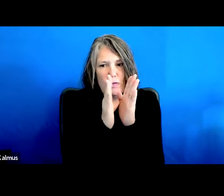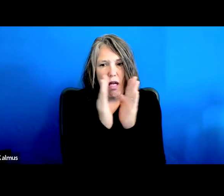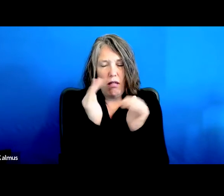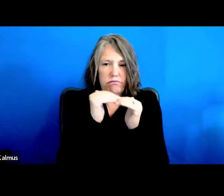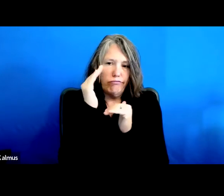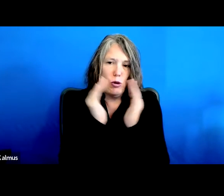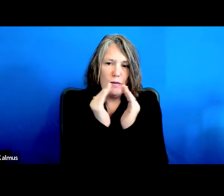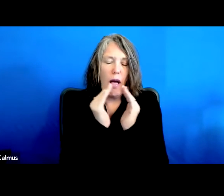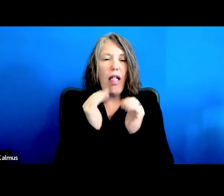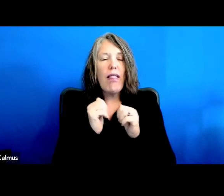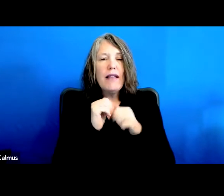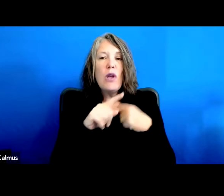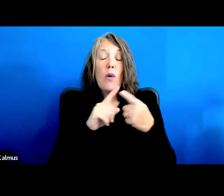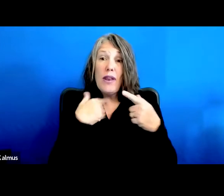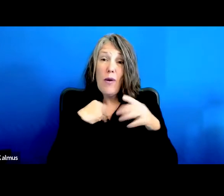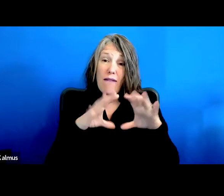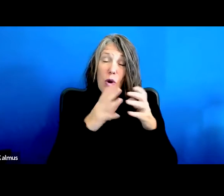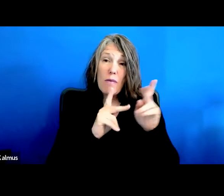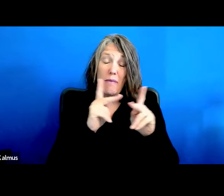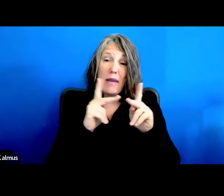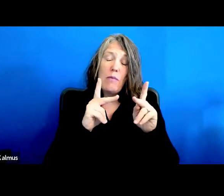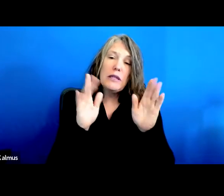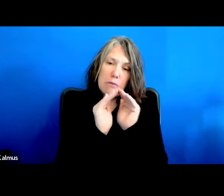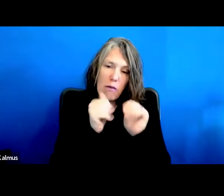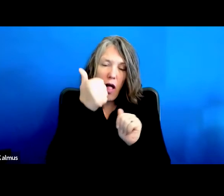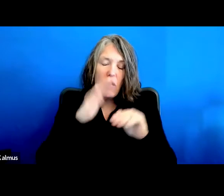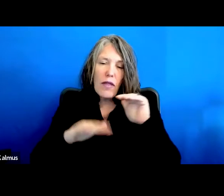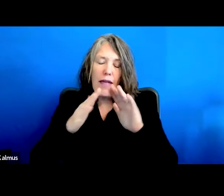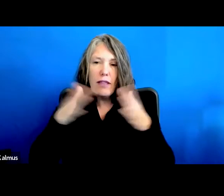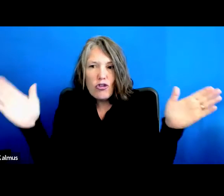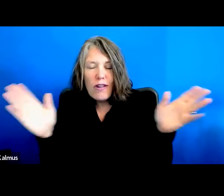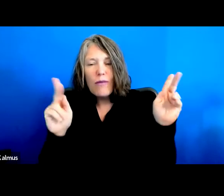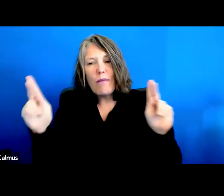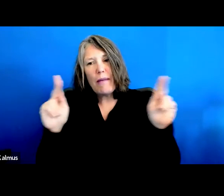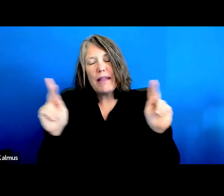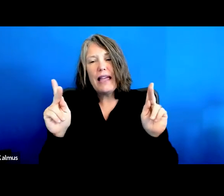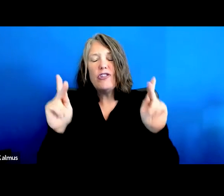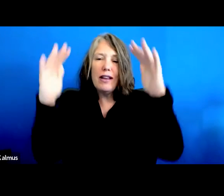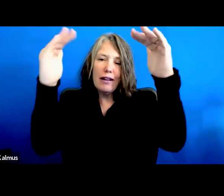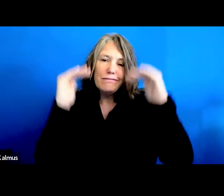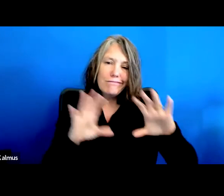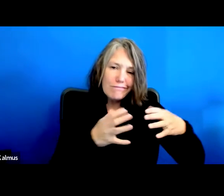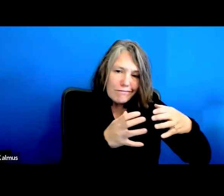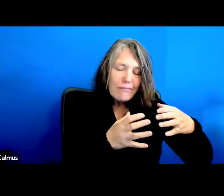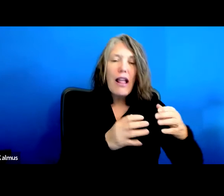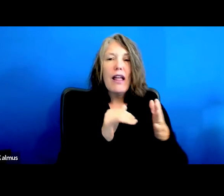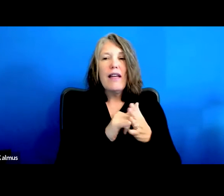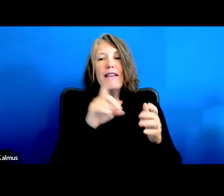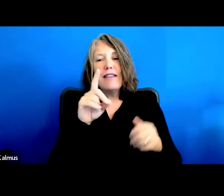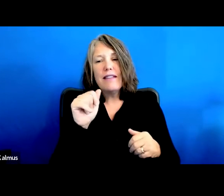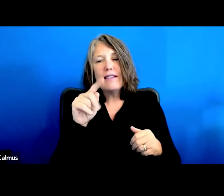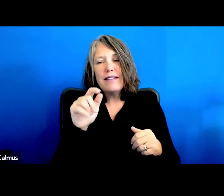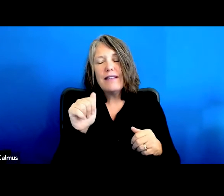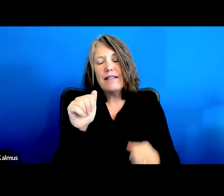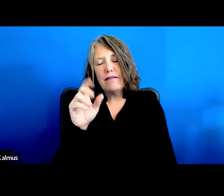group of people that is smaller than the general population, a smaller subset, data sets often do